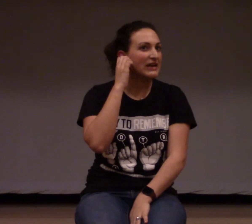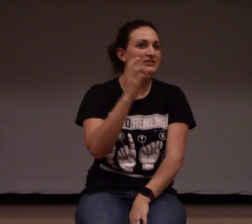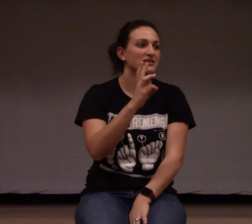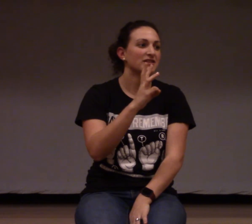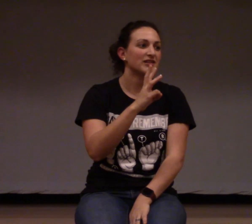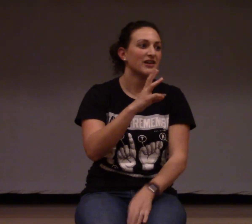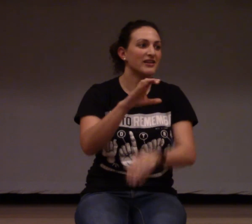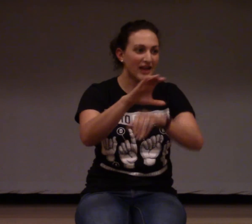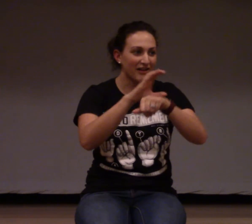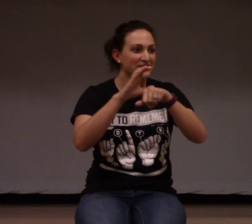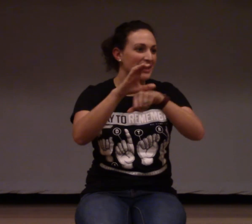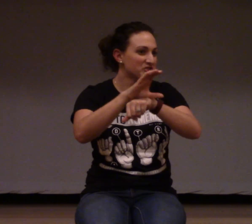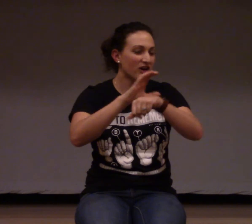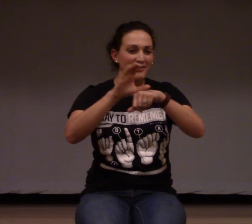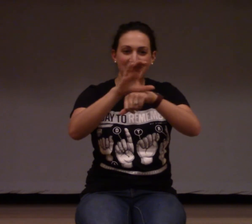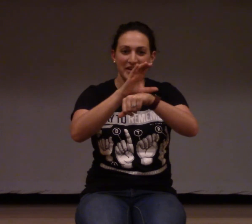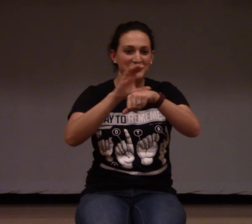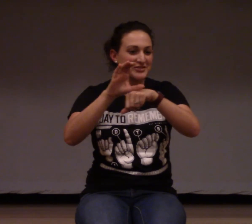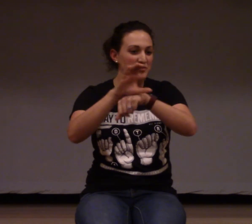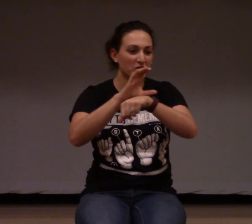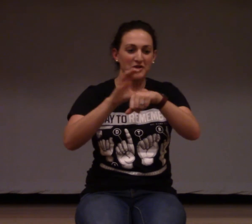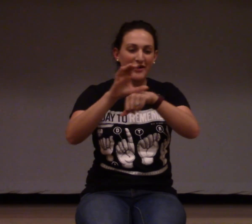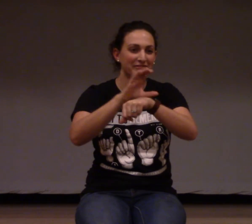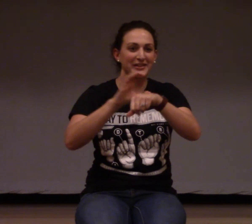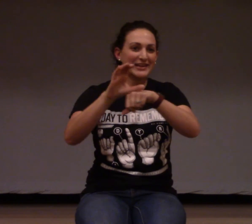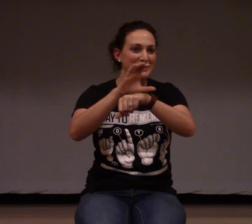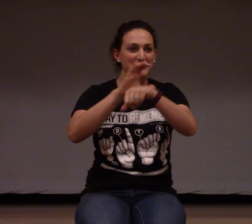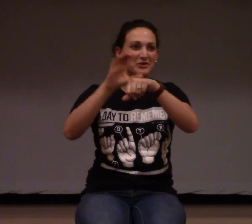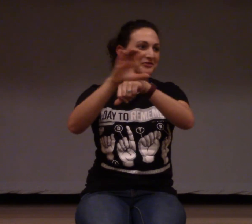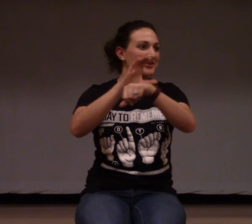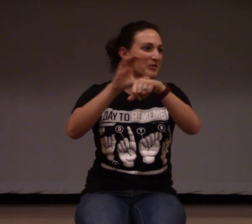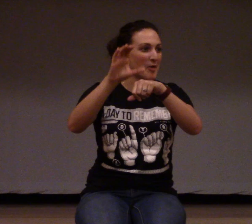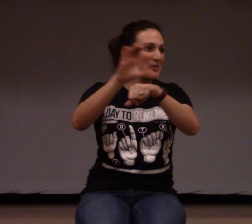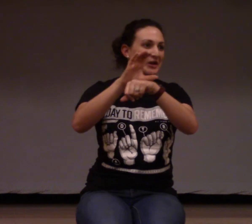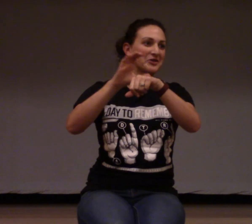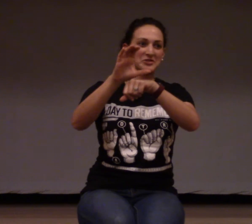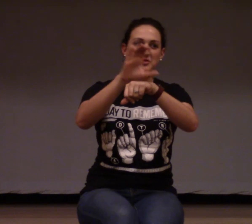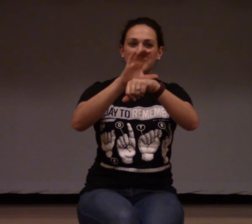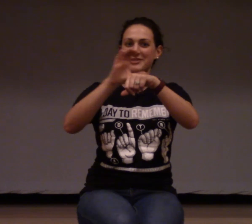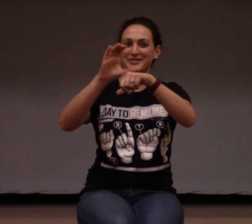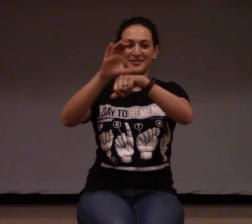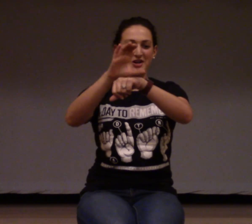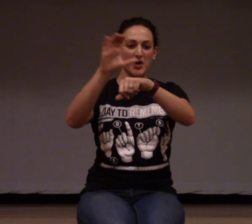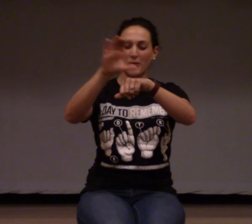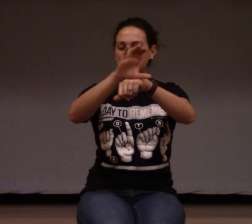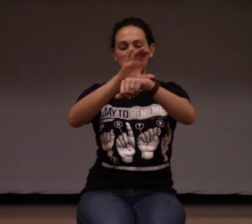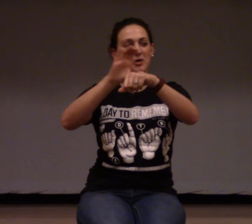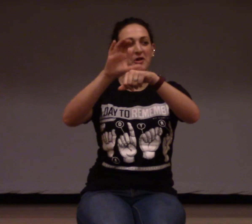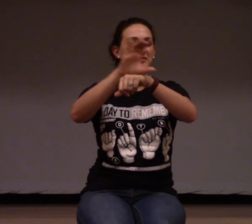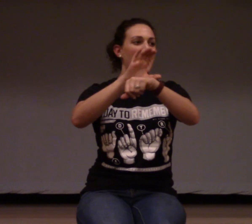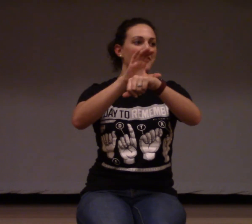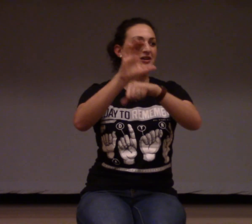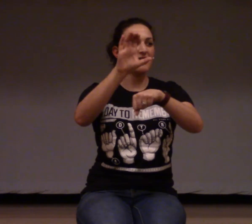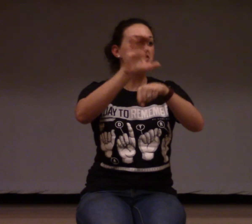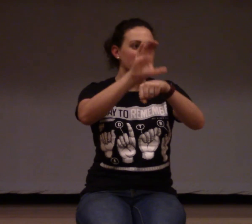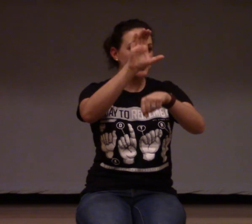chocolate, I go. Yeah, chocolate, yeah, you just swirl. You don't have to like keep doing it for a minute or two, but just a quick swirl around. Church would